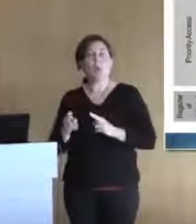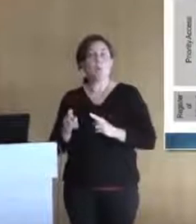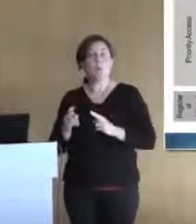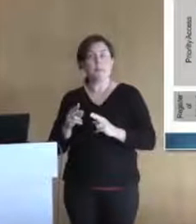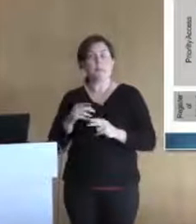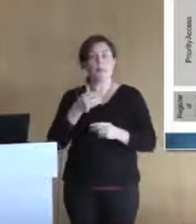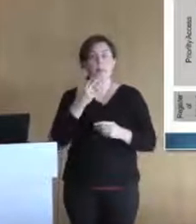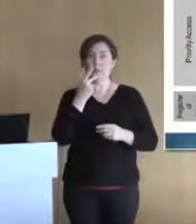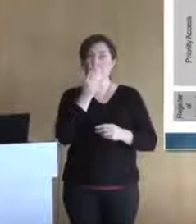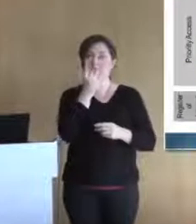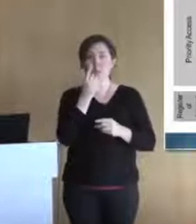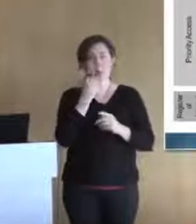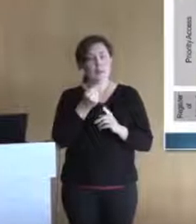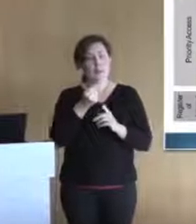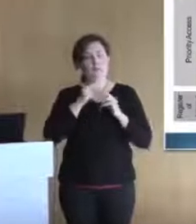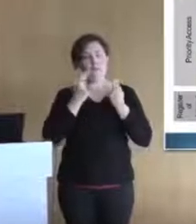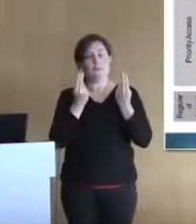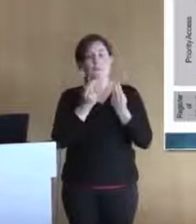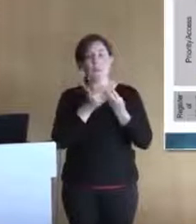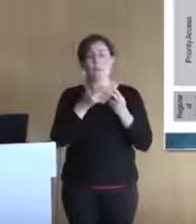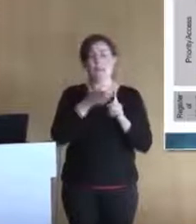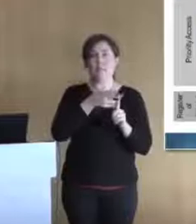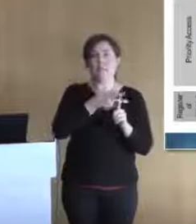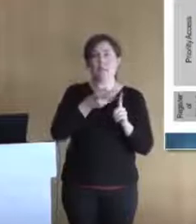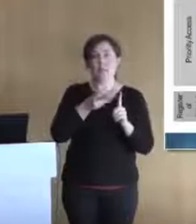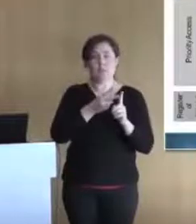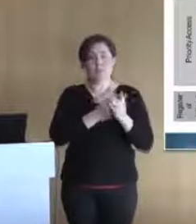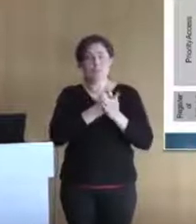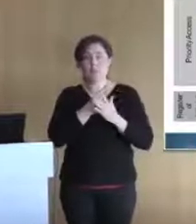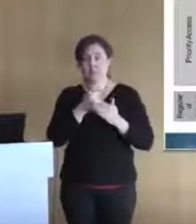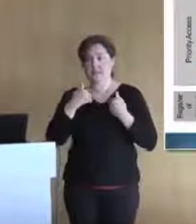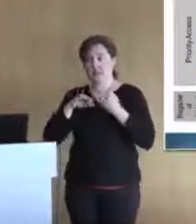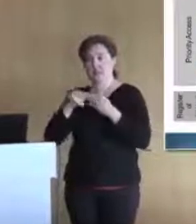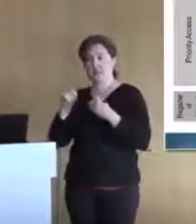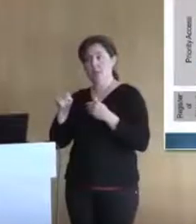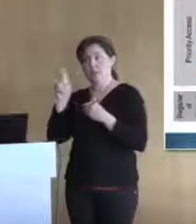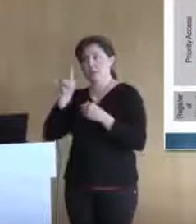needing modifications, significant modifications,